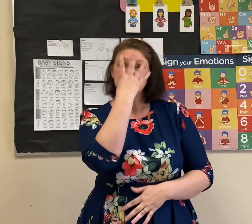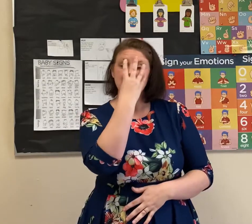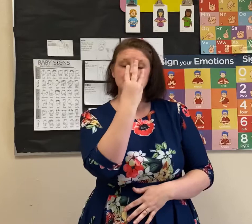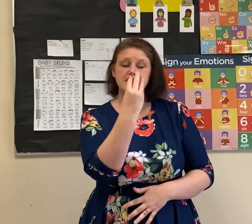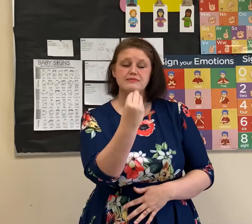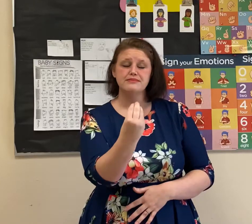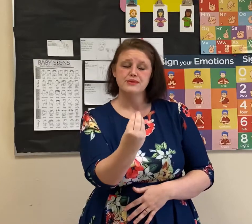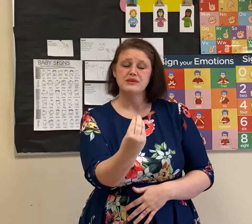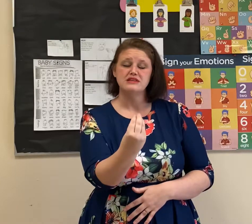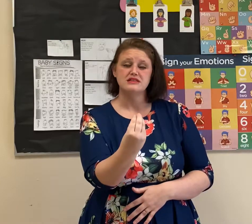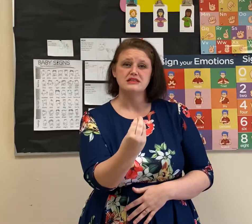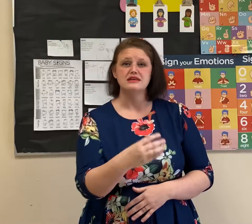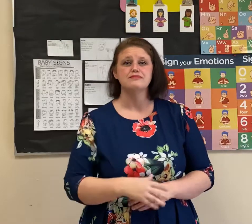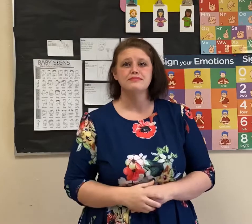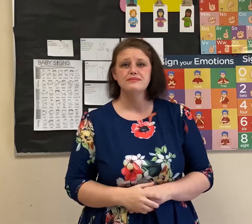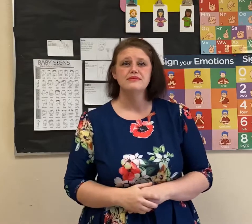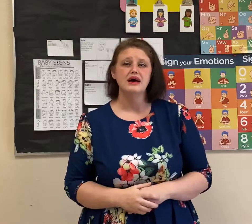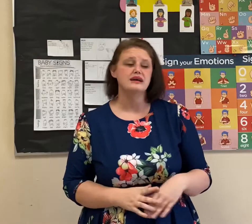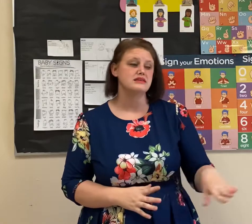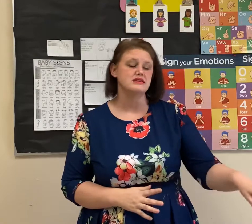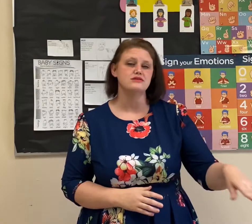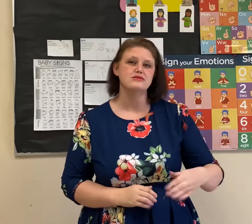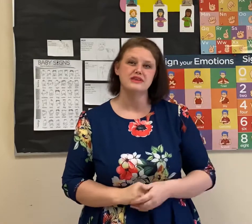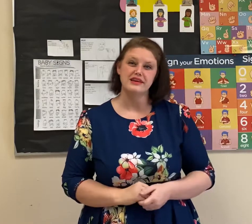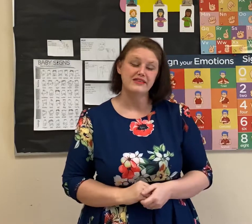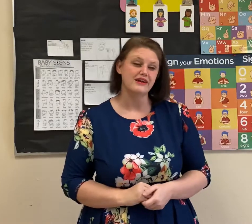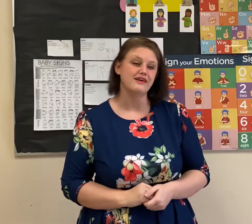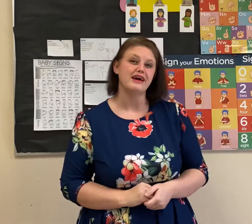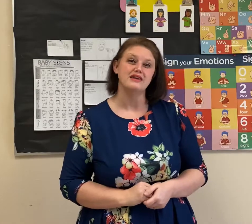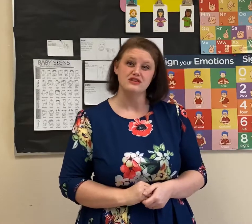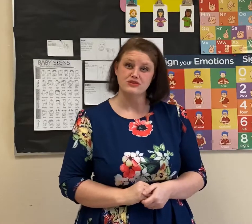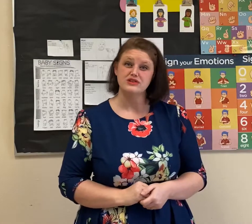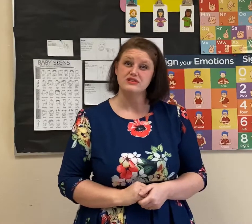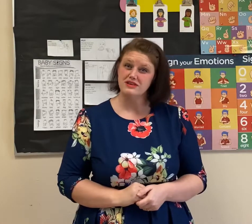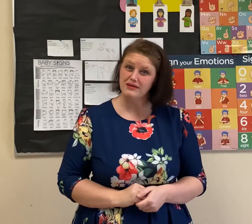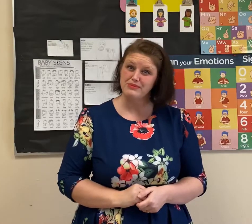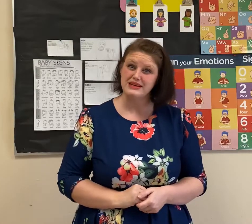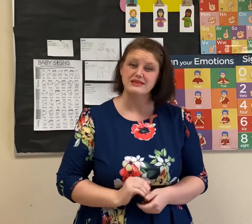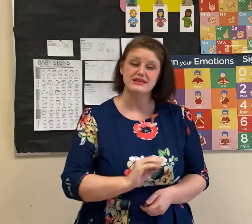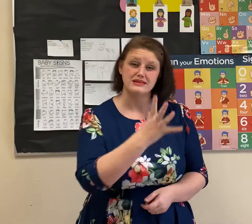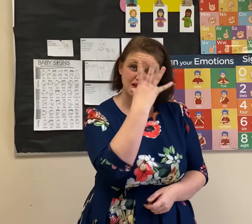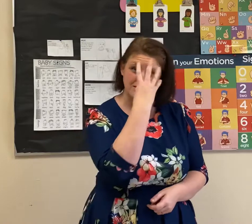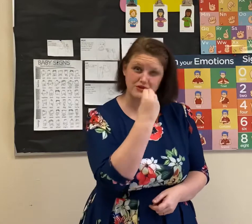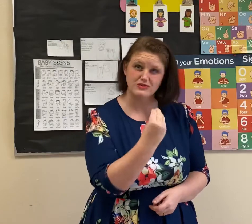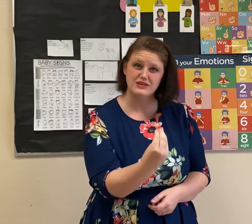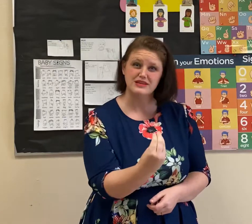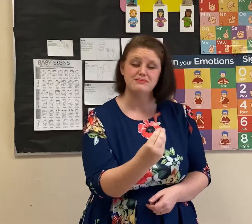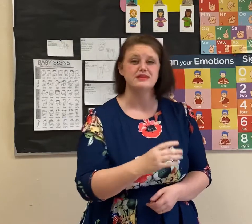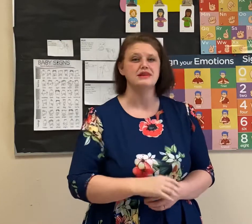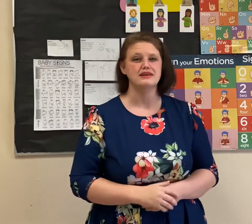time and we need to sleep. I see you standing there. I need you to stop, please. It's time to sleep. The lights are